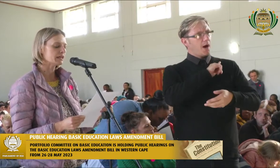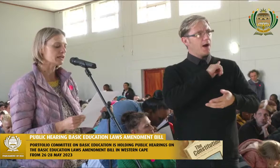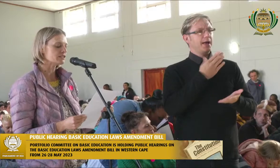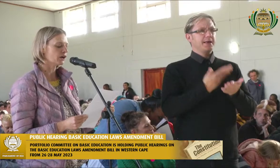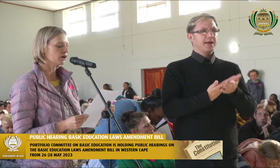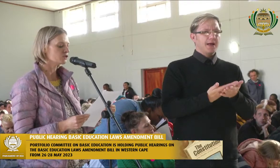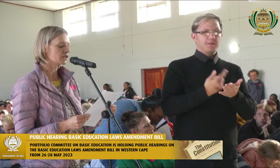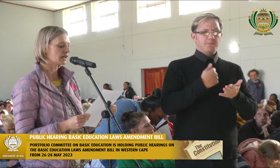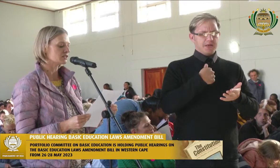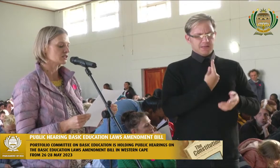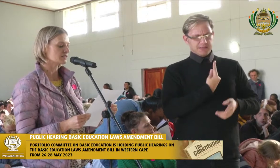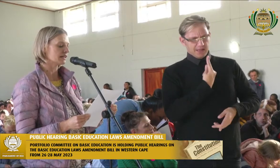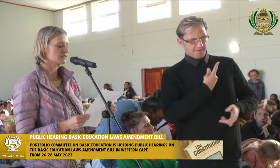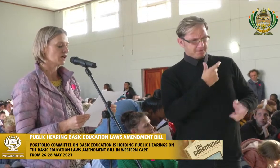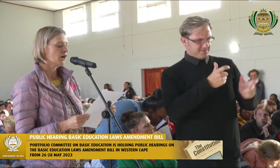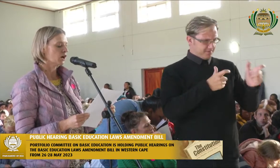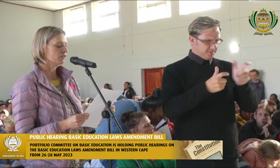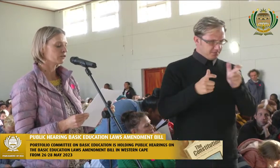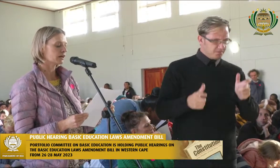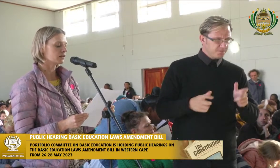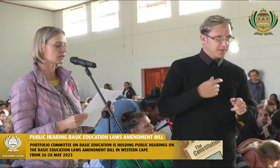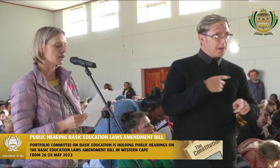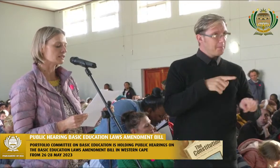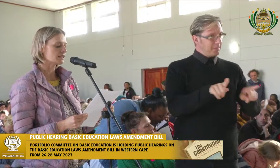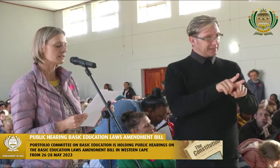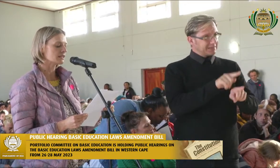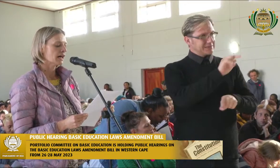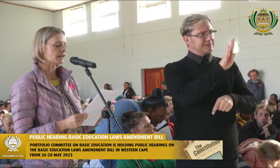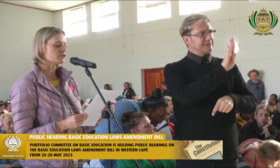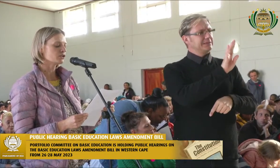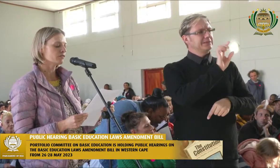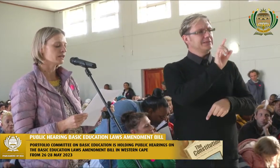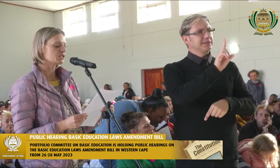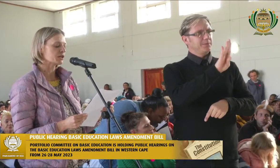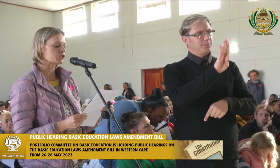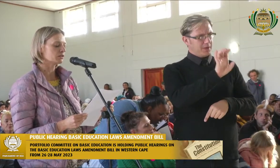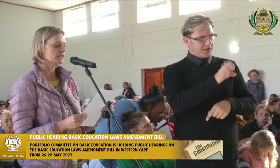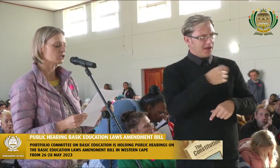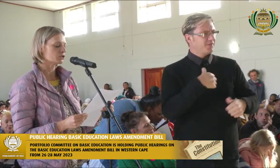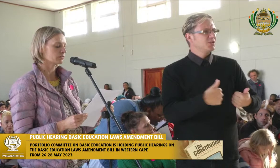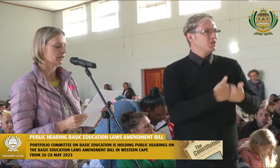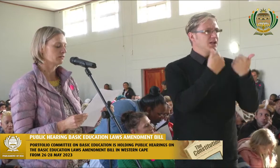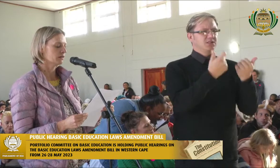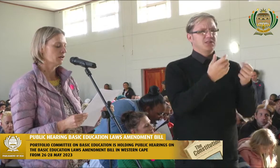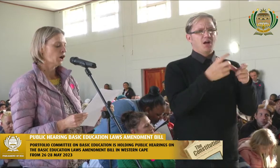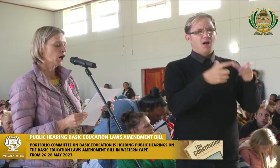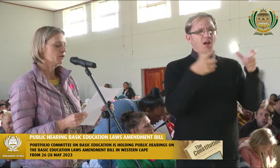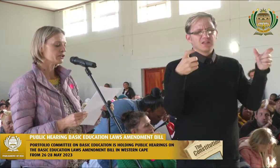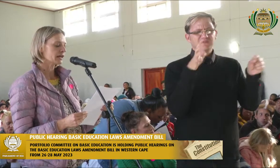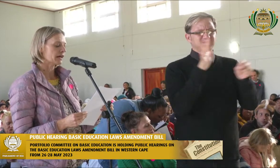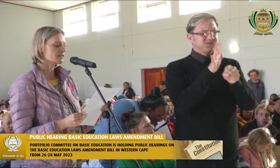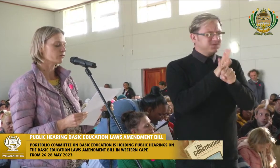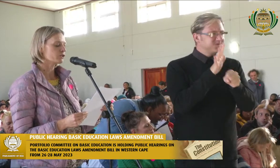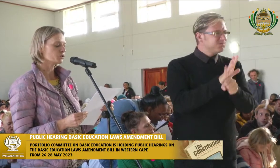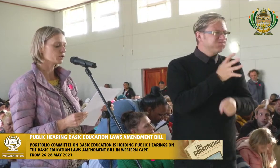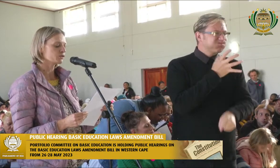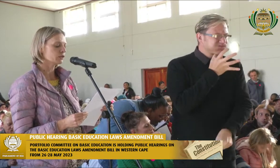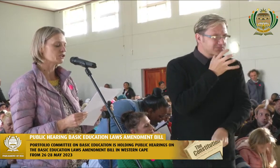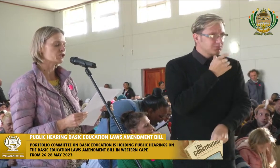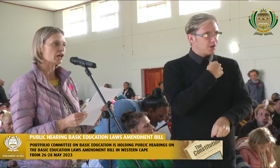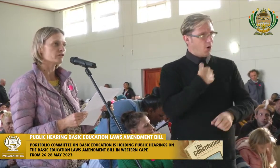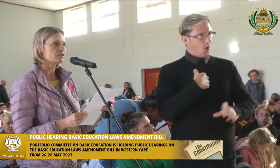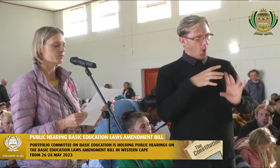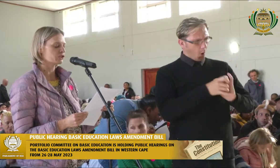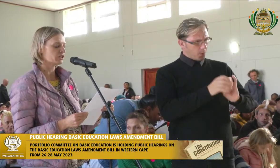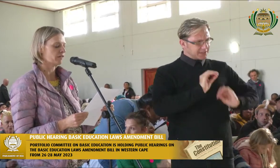to the DPE's own challenges, such as overcrowded classes and serving special needs children. Home educators are